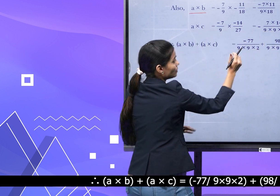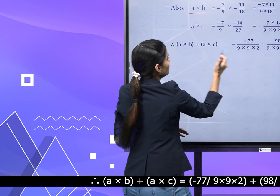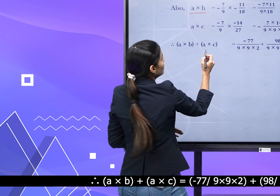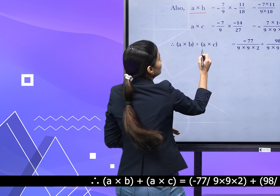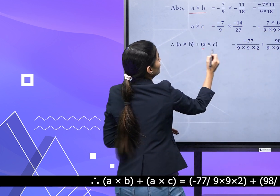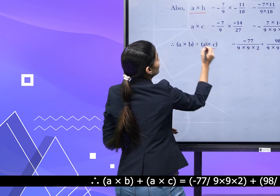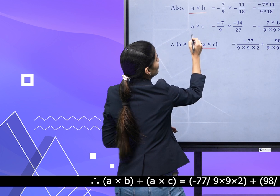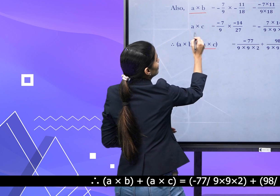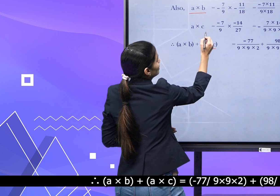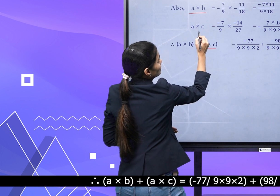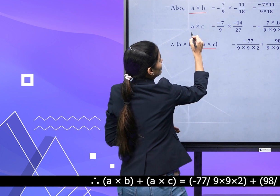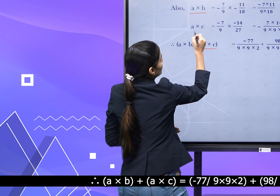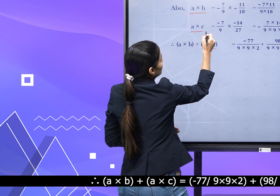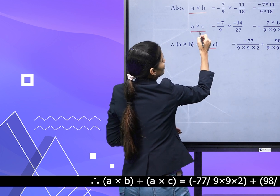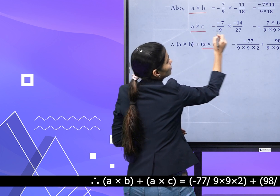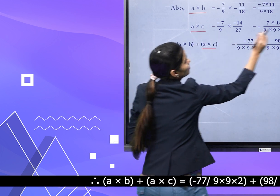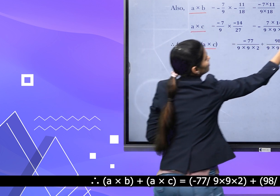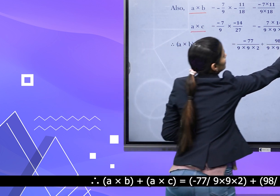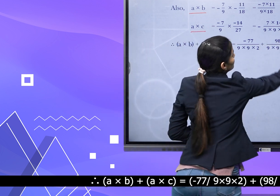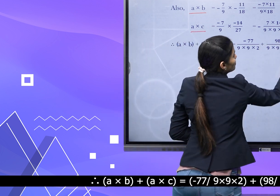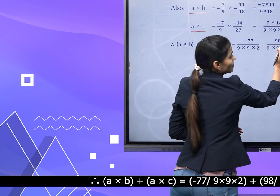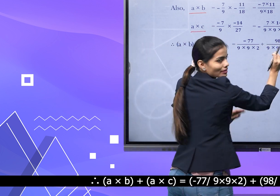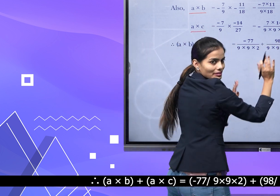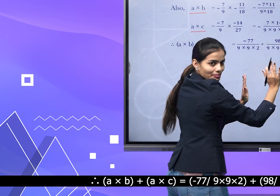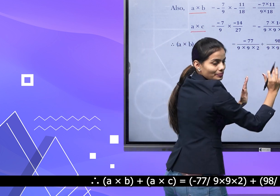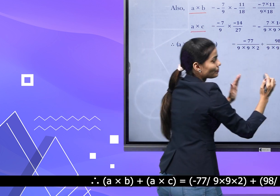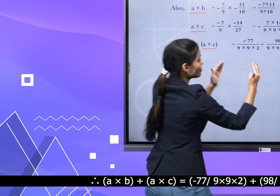plus 98 by 9 into 9 into 3